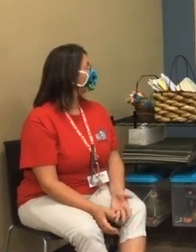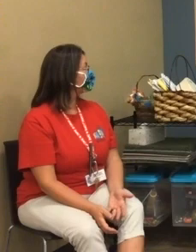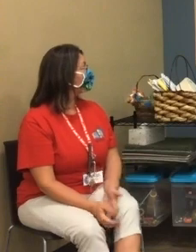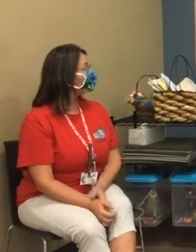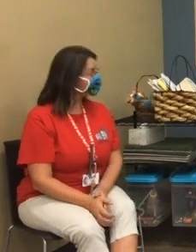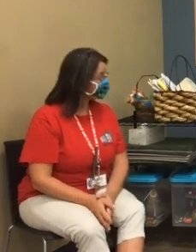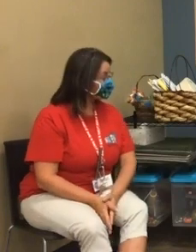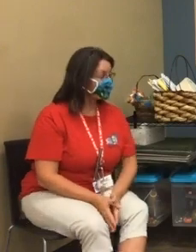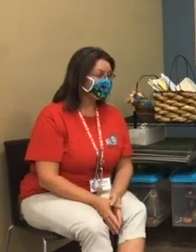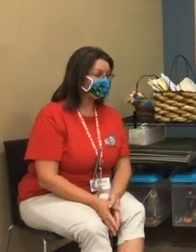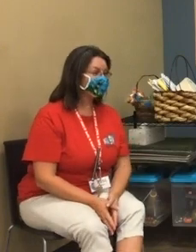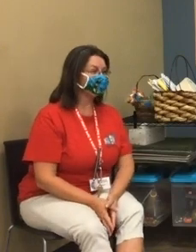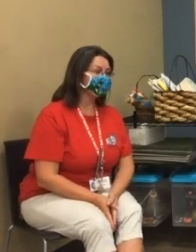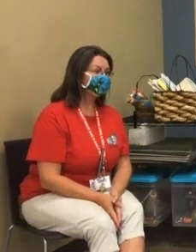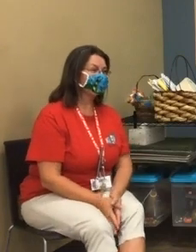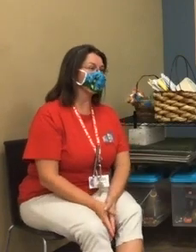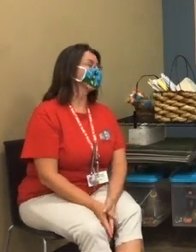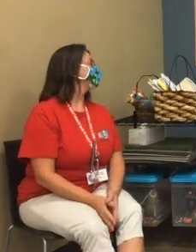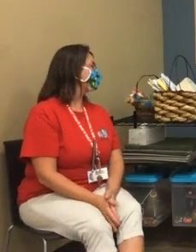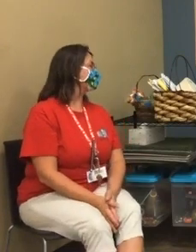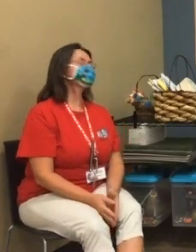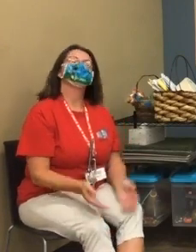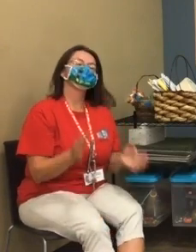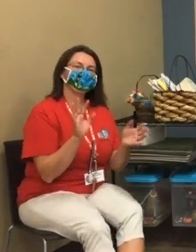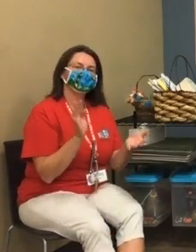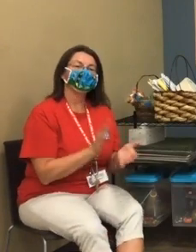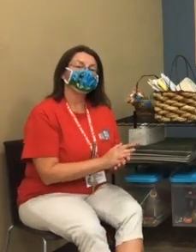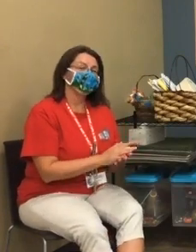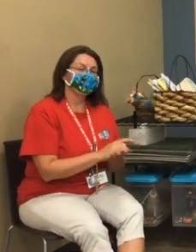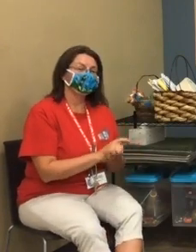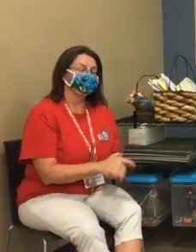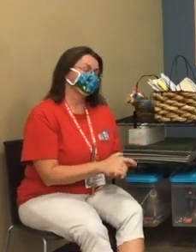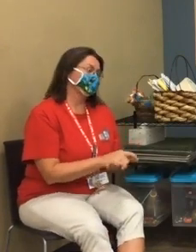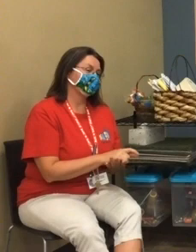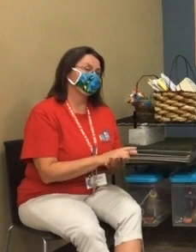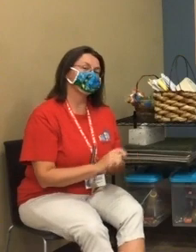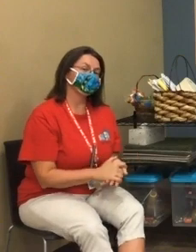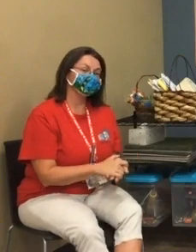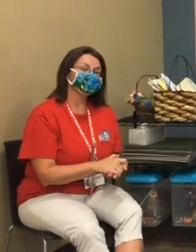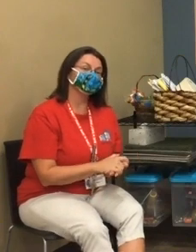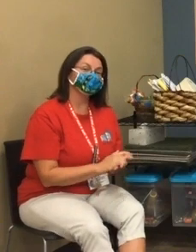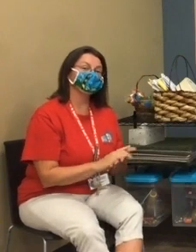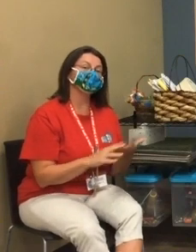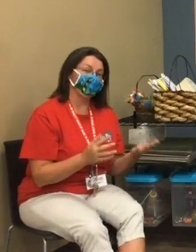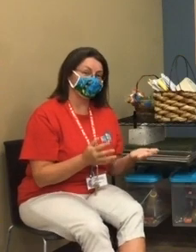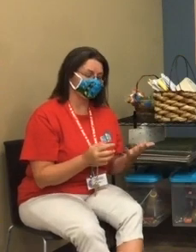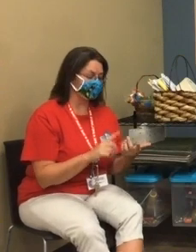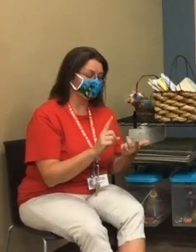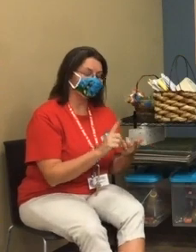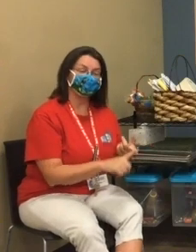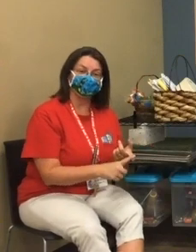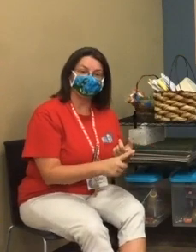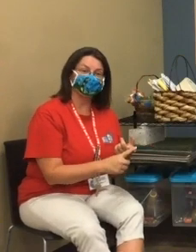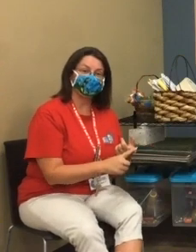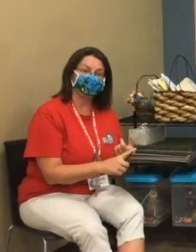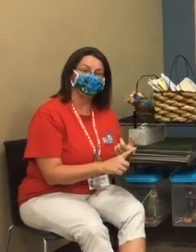you want to talk a little bit, Miss Emily, about what's coming up? Yes. So our regular programming for preschoolers is all online.